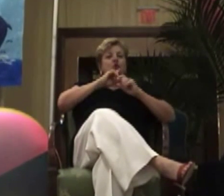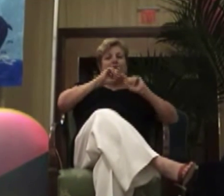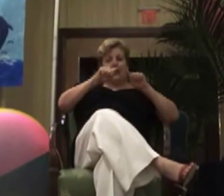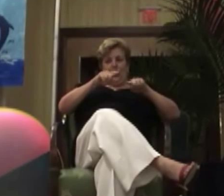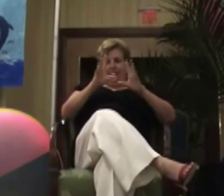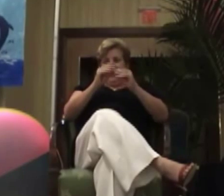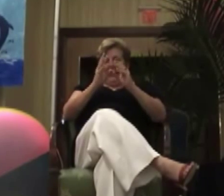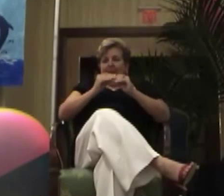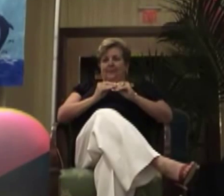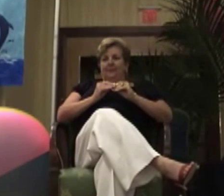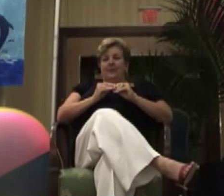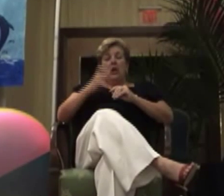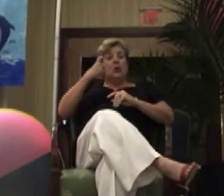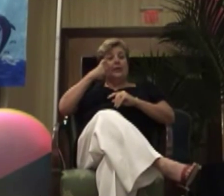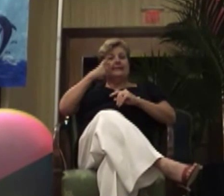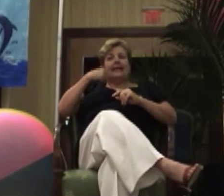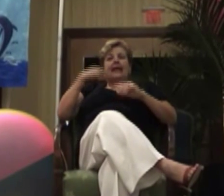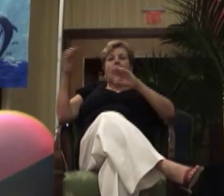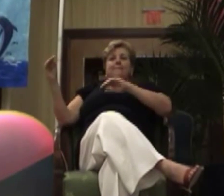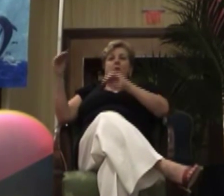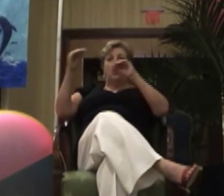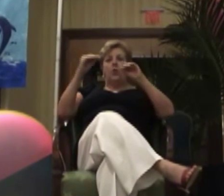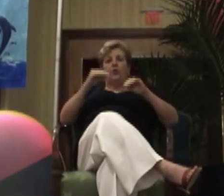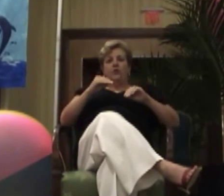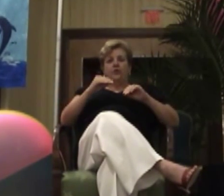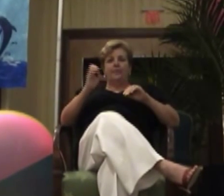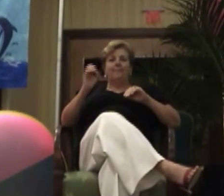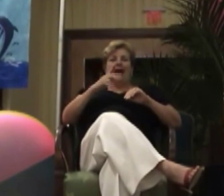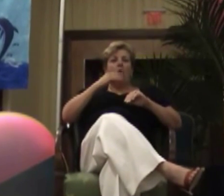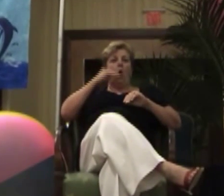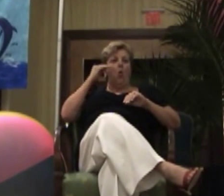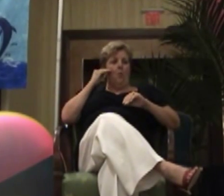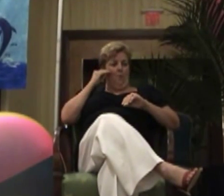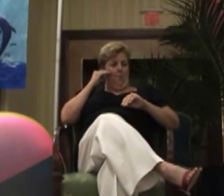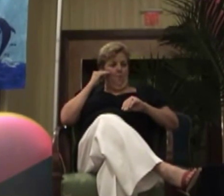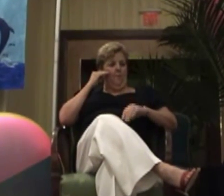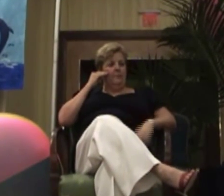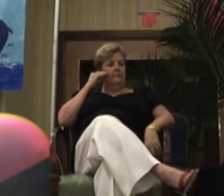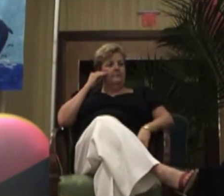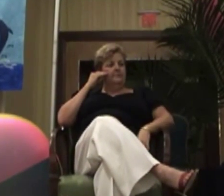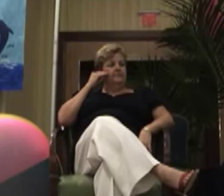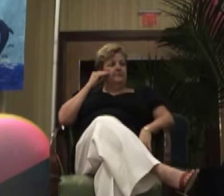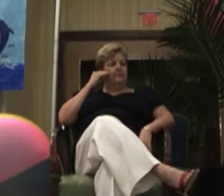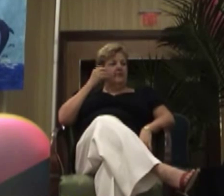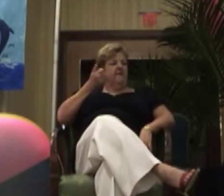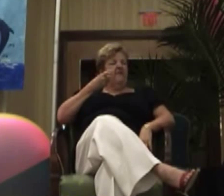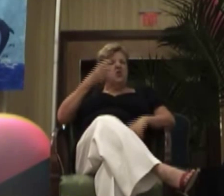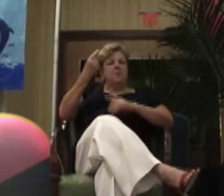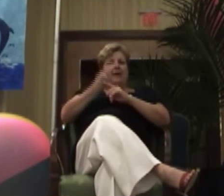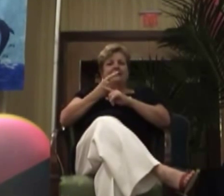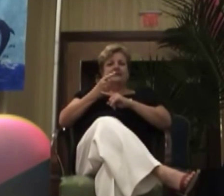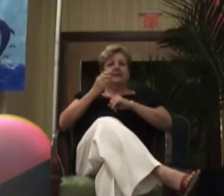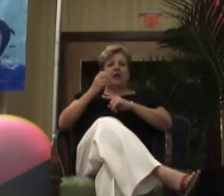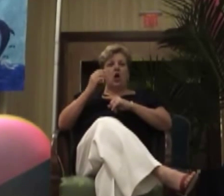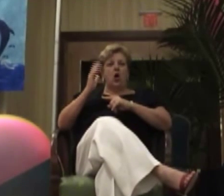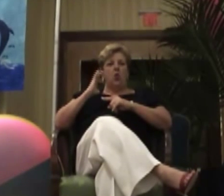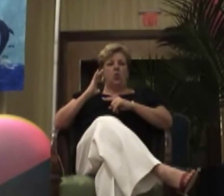I just recently moved to back home. Just a few months ago I moved to Dallas, and